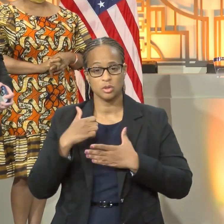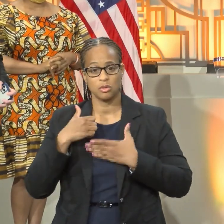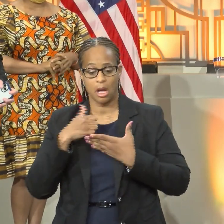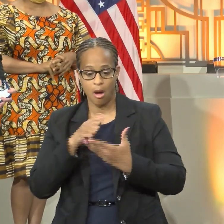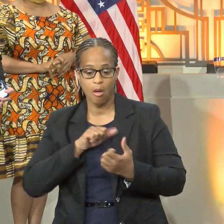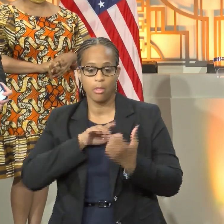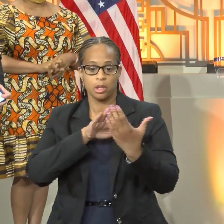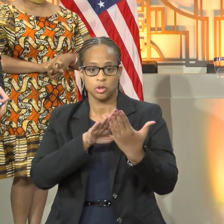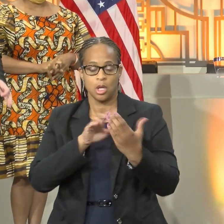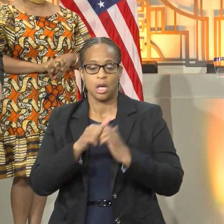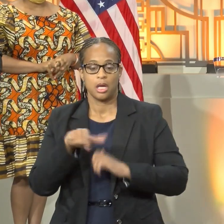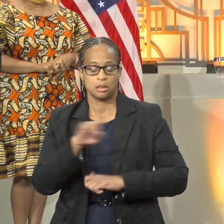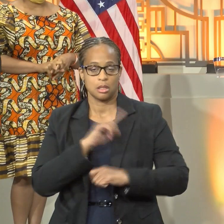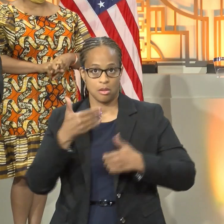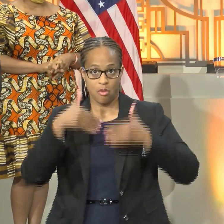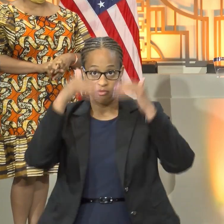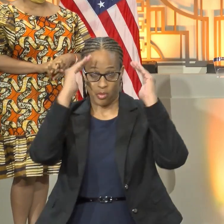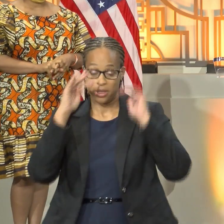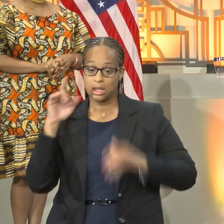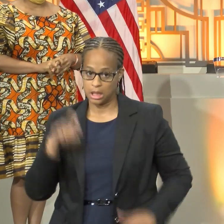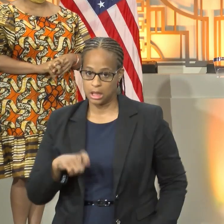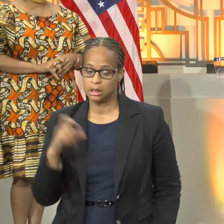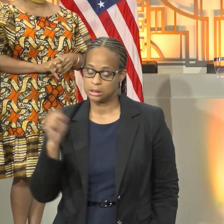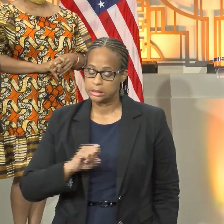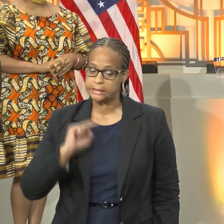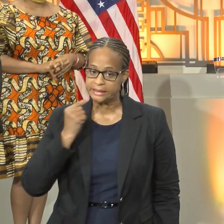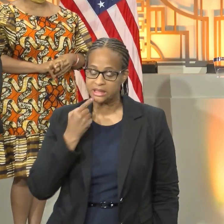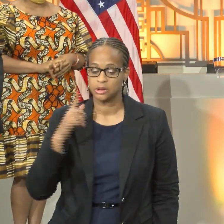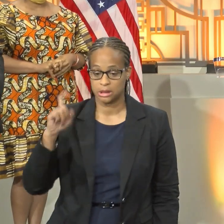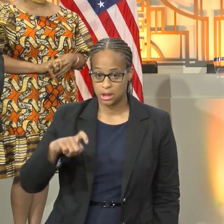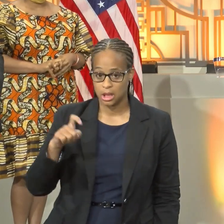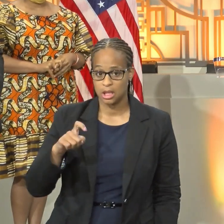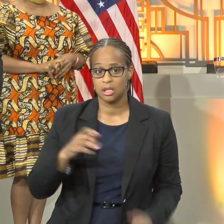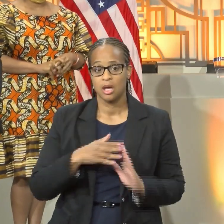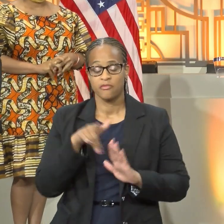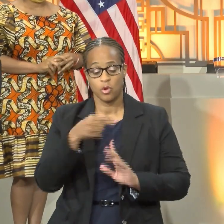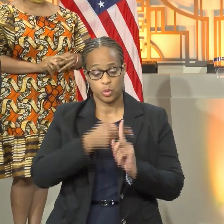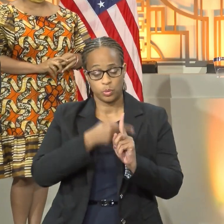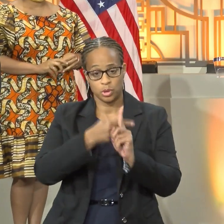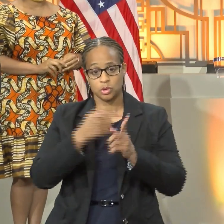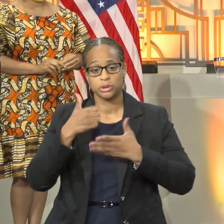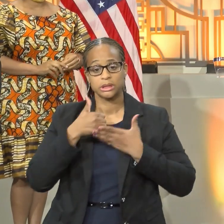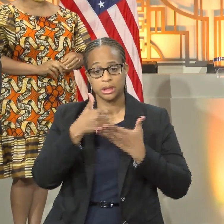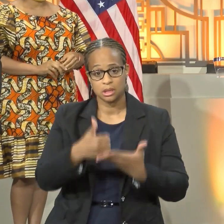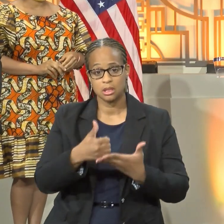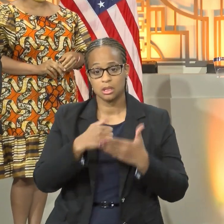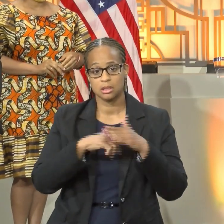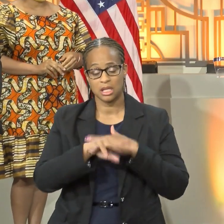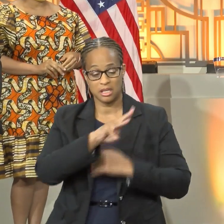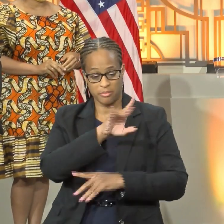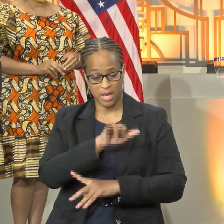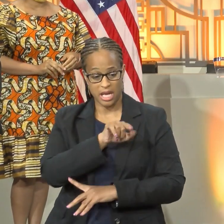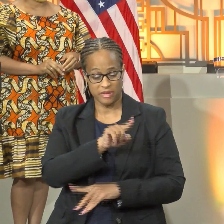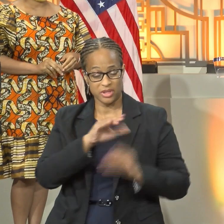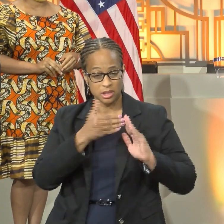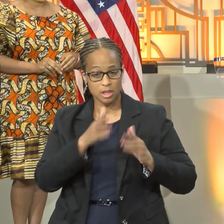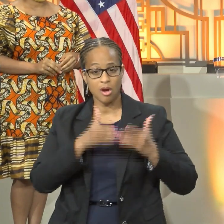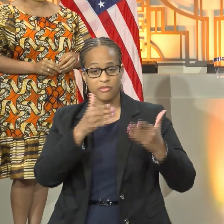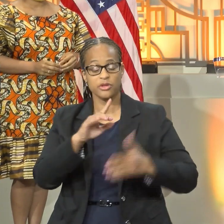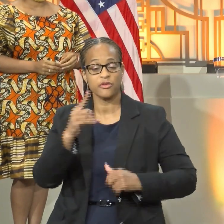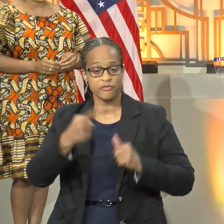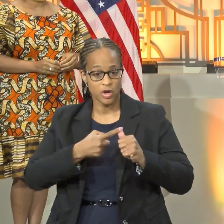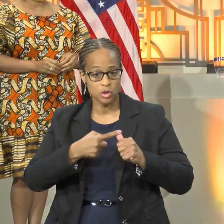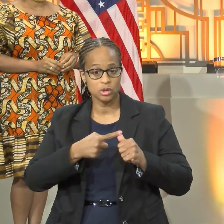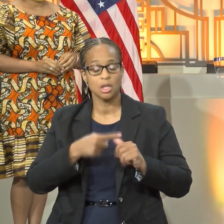an overwhelming need, and it is an overwhelming need for rental assistance. In May, the city offered the first